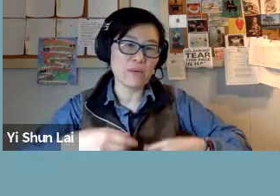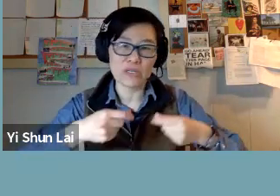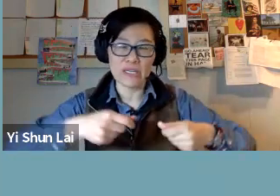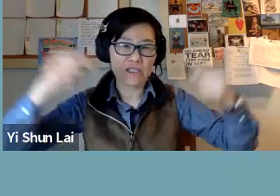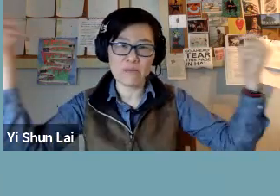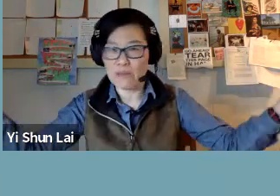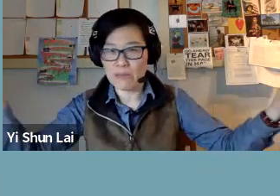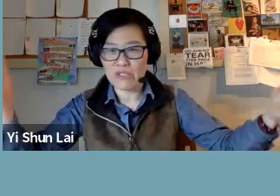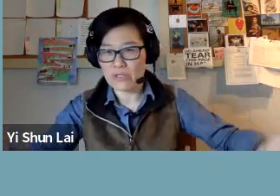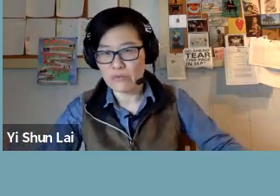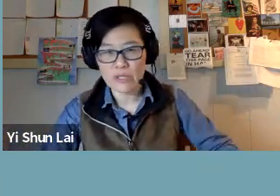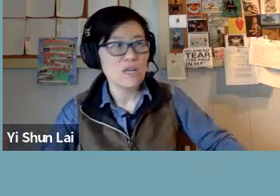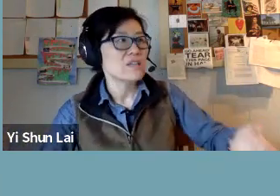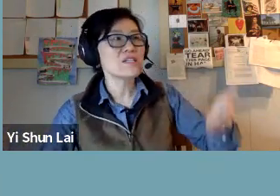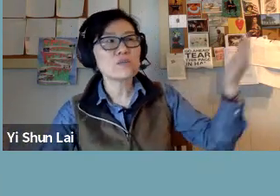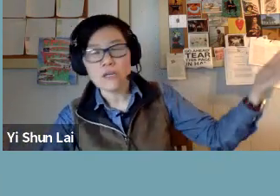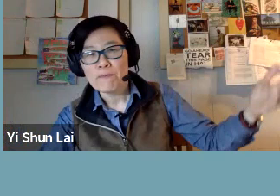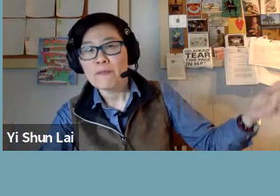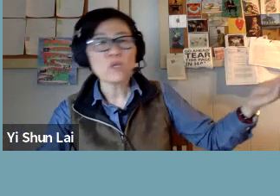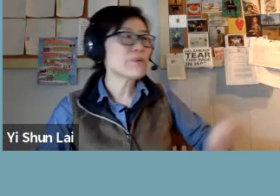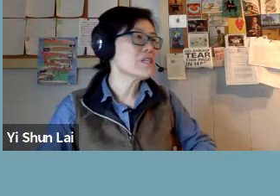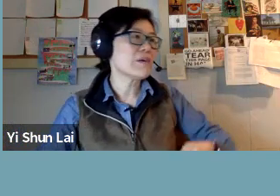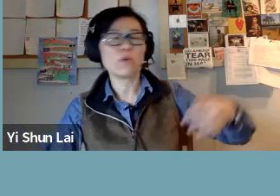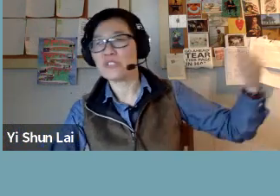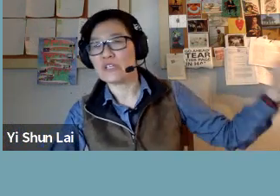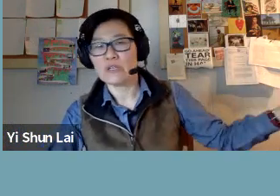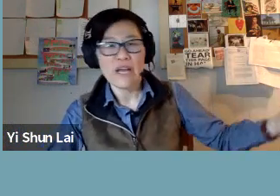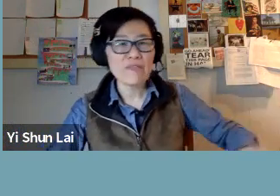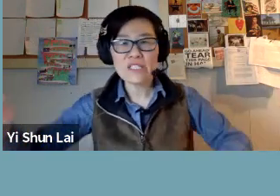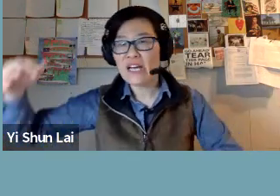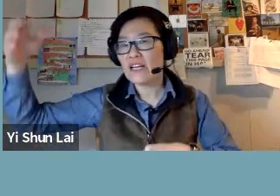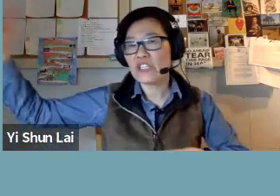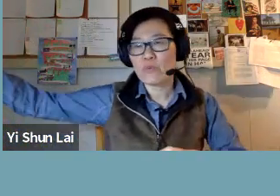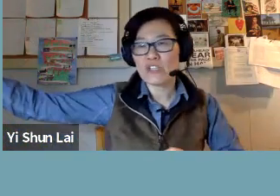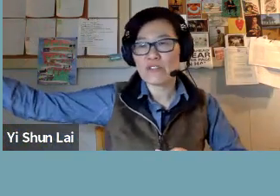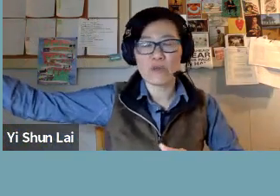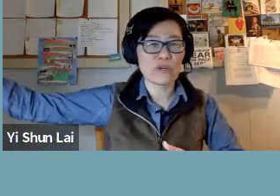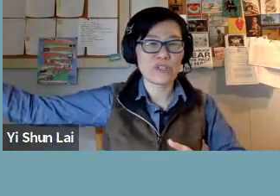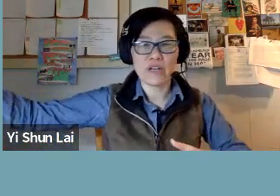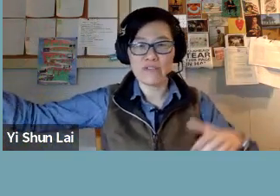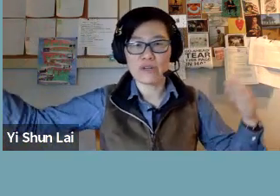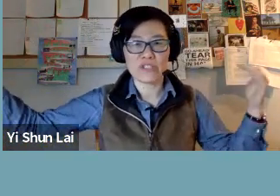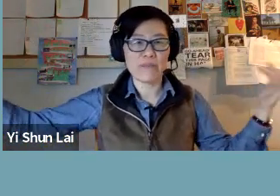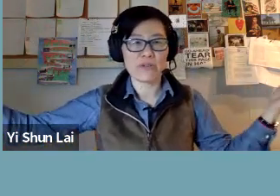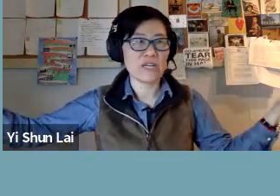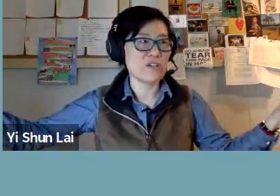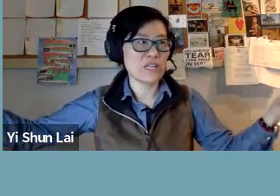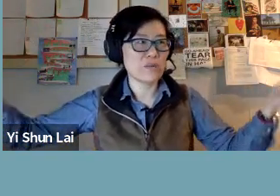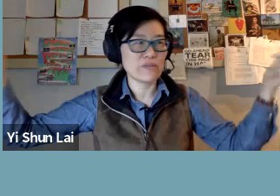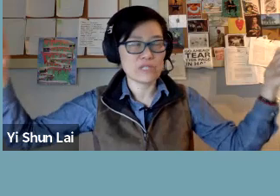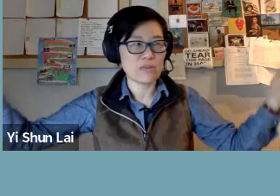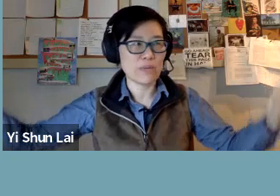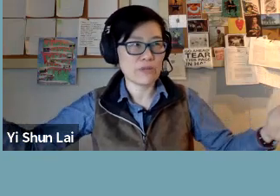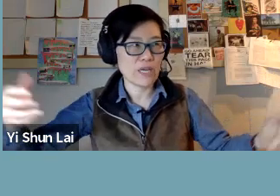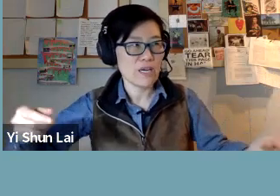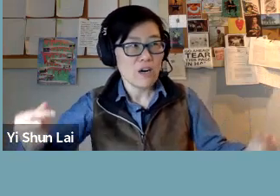reunited and Marlin ends up blah, blah, blah, so on and so forth. Cinderella. Once upon a time, there was a girl. Every day she washed the floors of her stepmother's house and they were